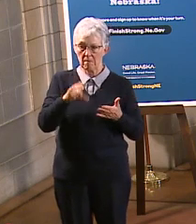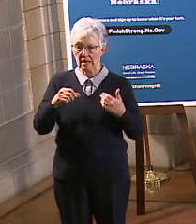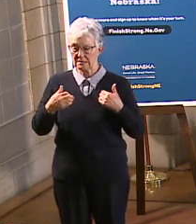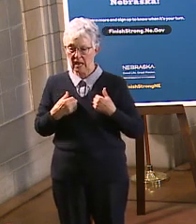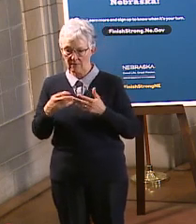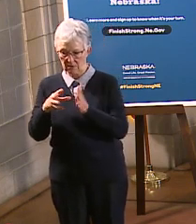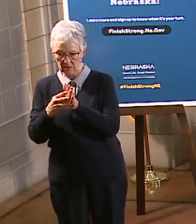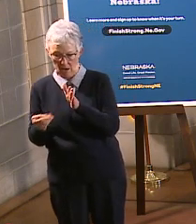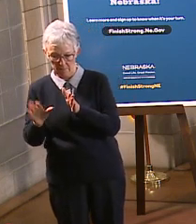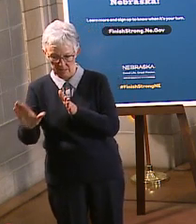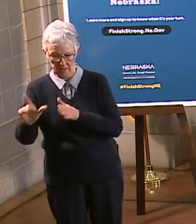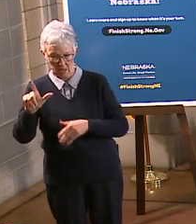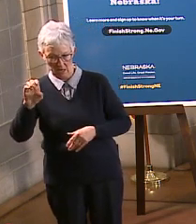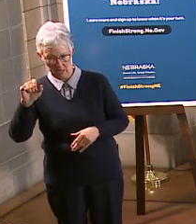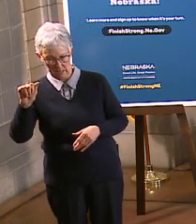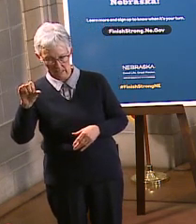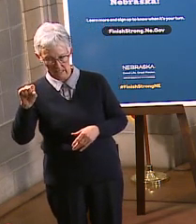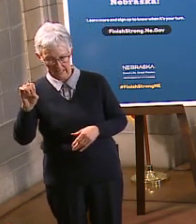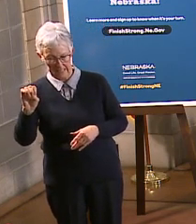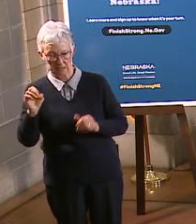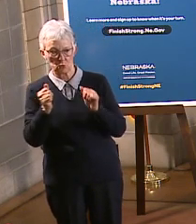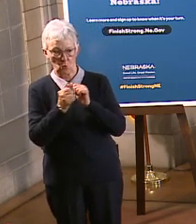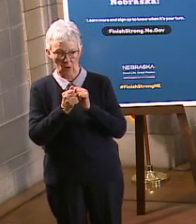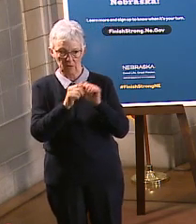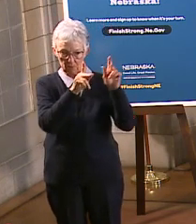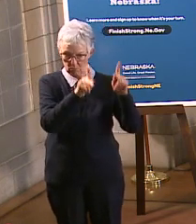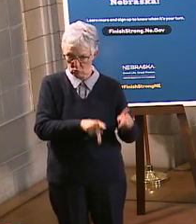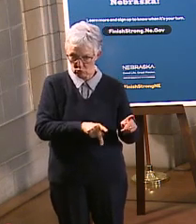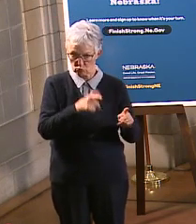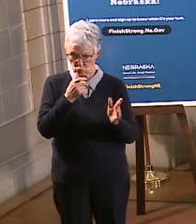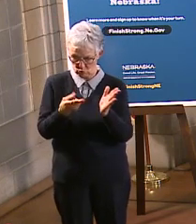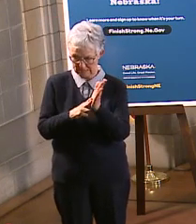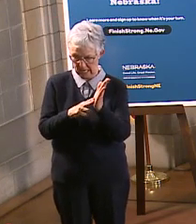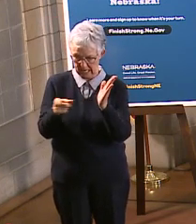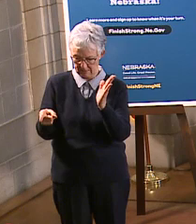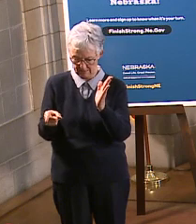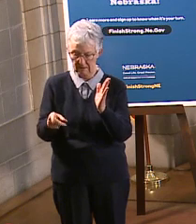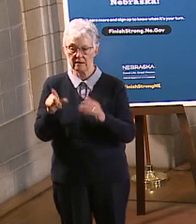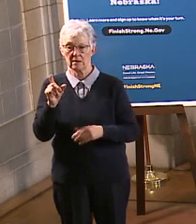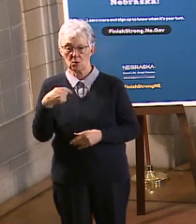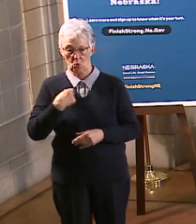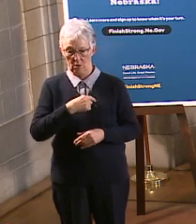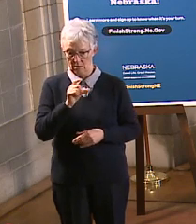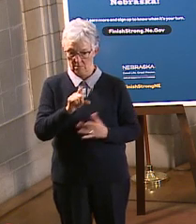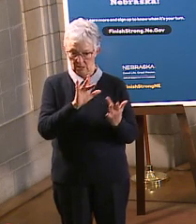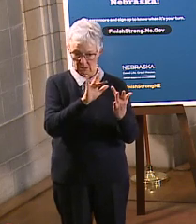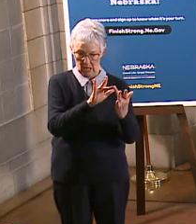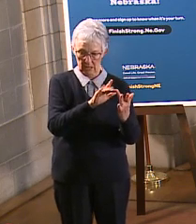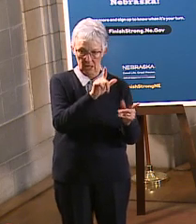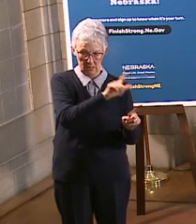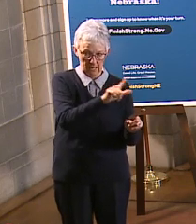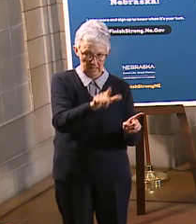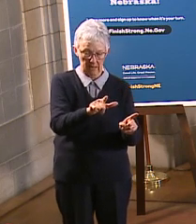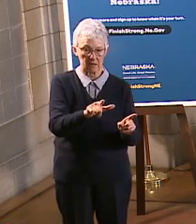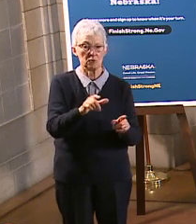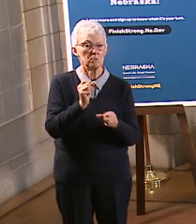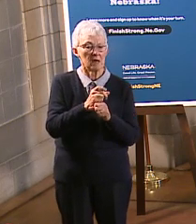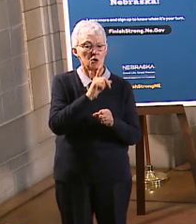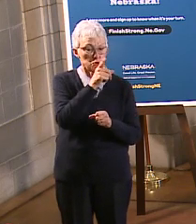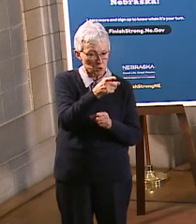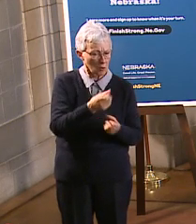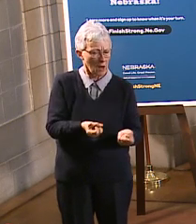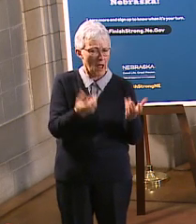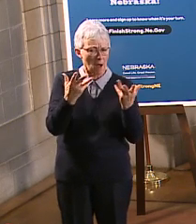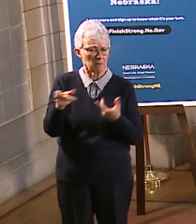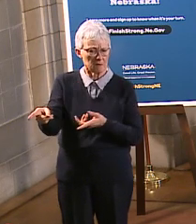who is a party to that lease. It requires contact with the landlord for verification of current tenancy, amounts due, and other